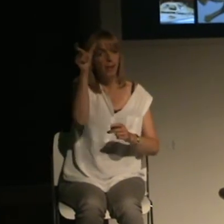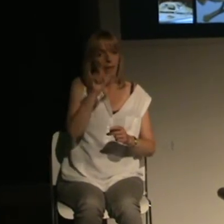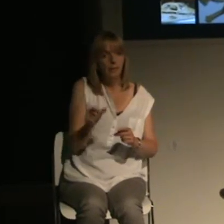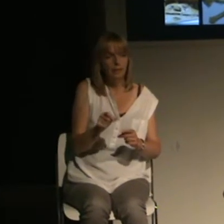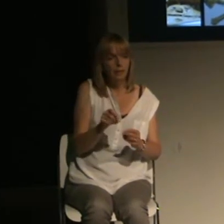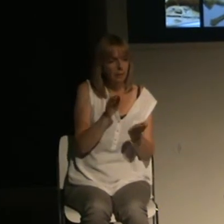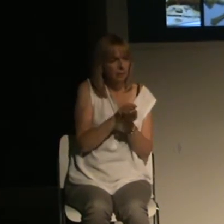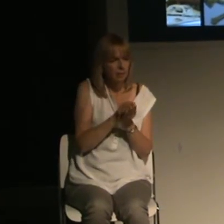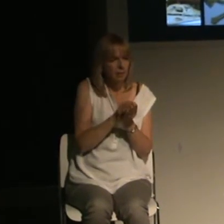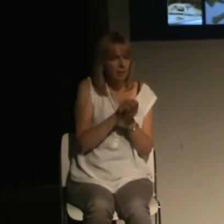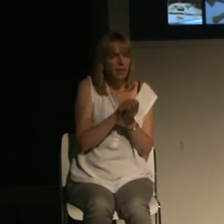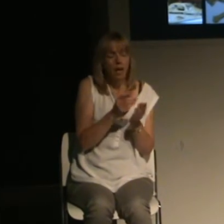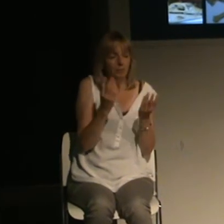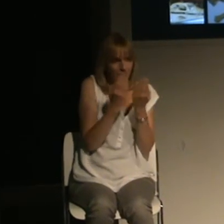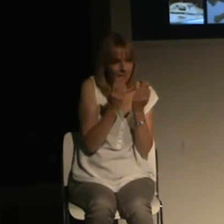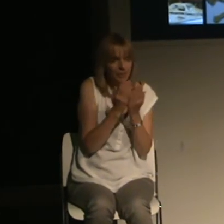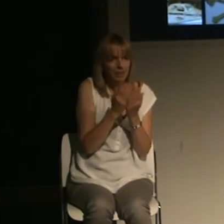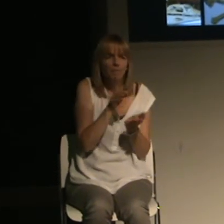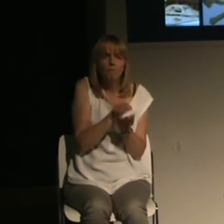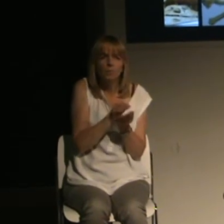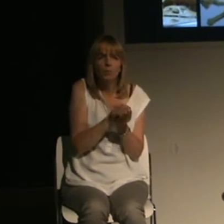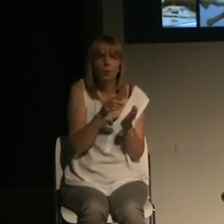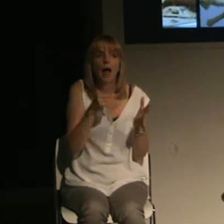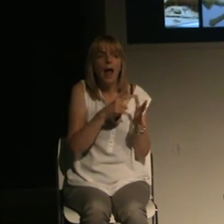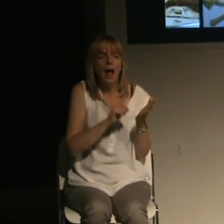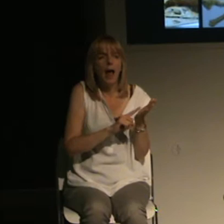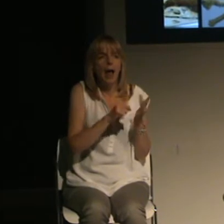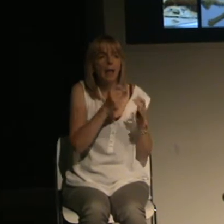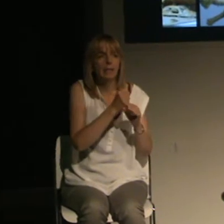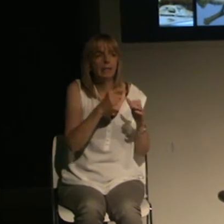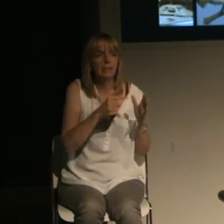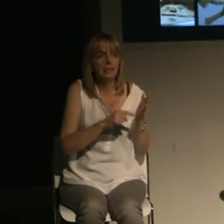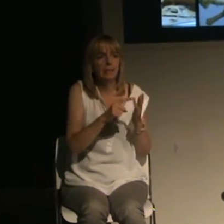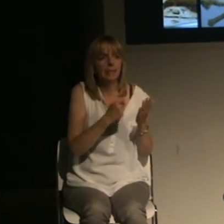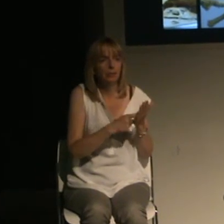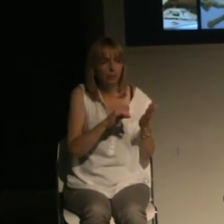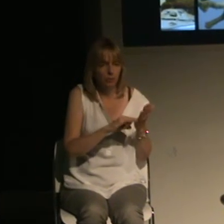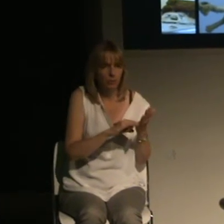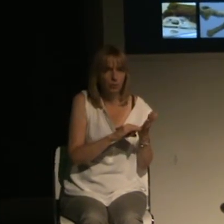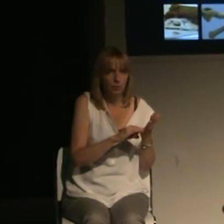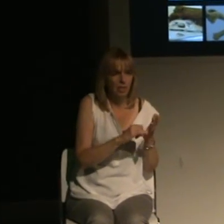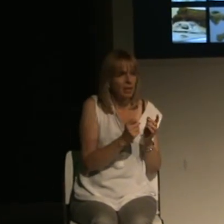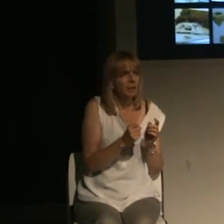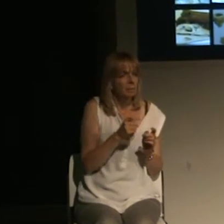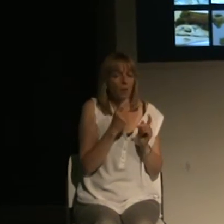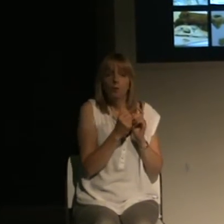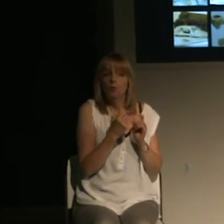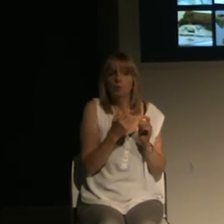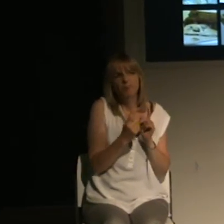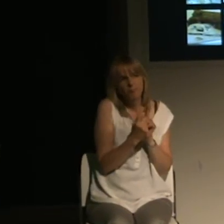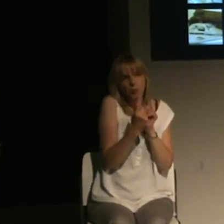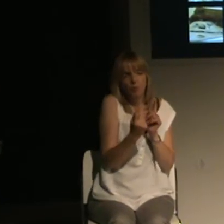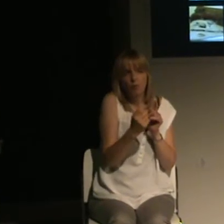fossil alligators from here in the UK, from a site in Hampshire near Southampton. So